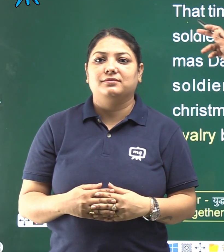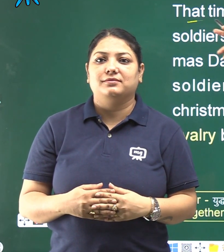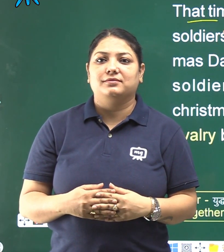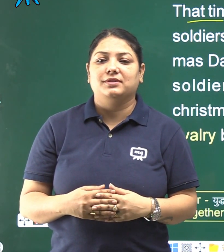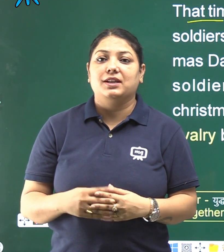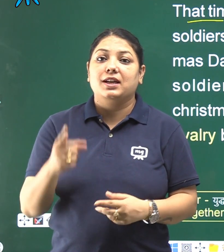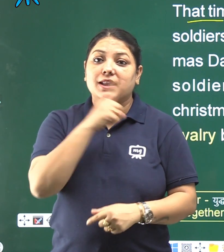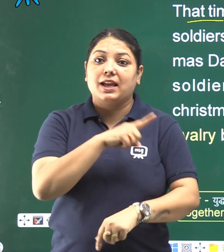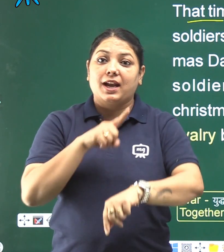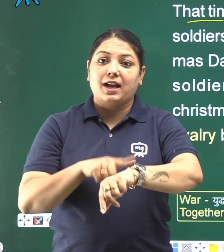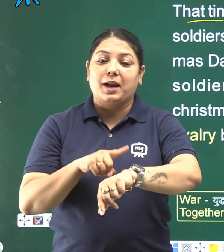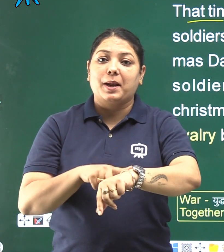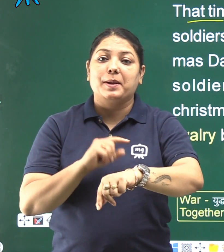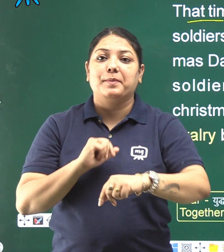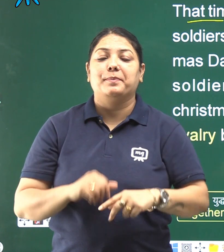That time